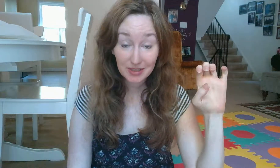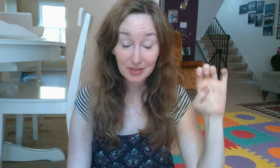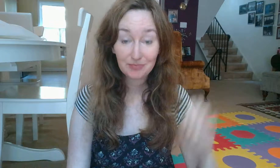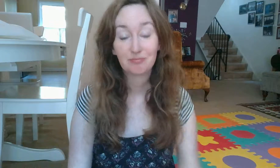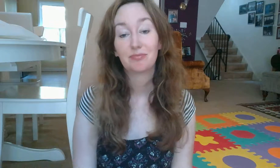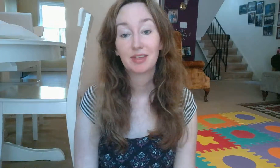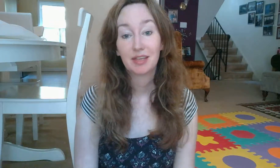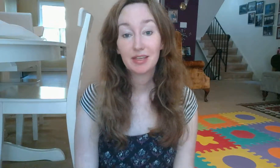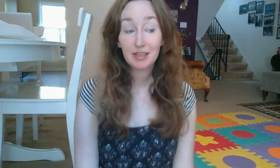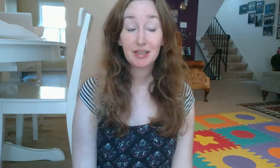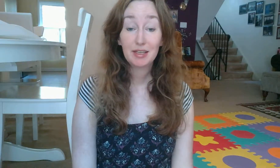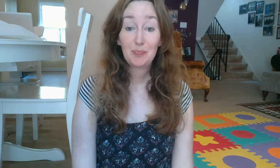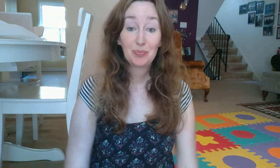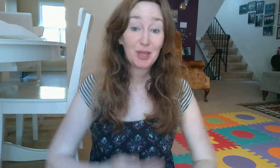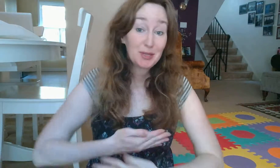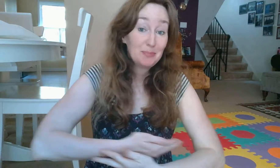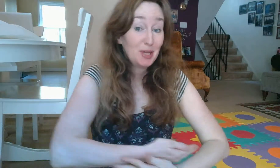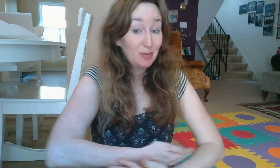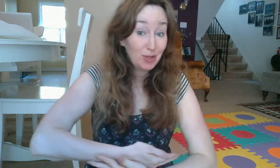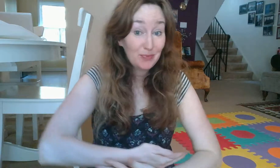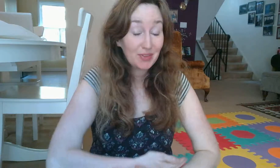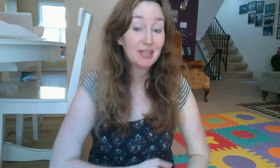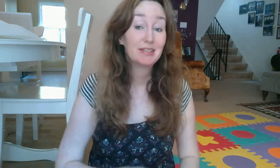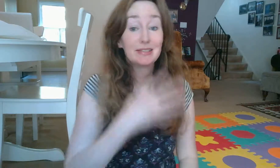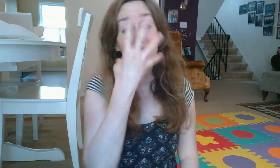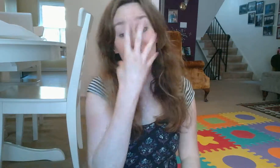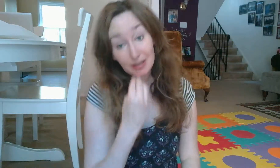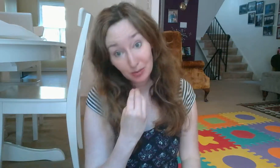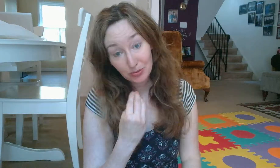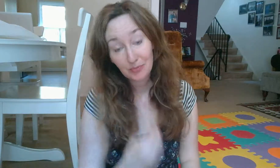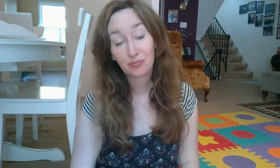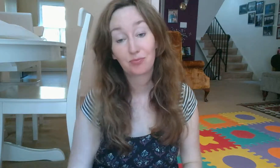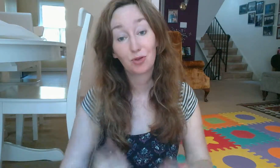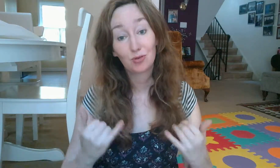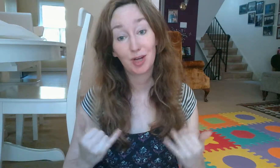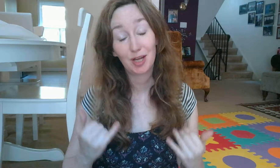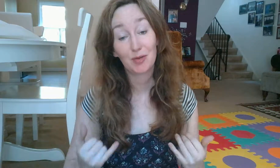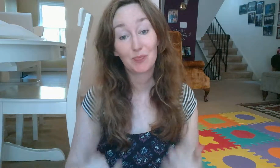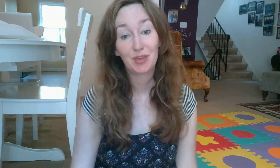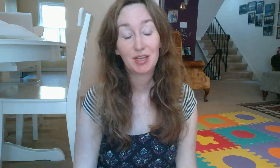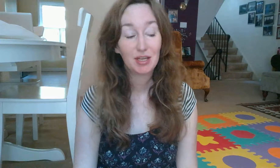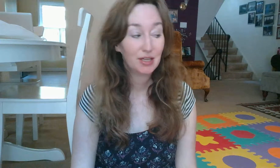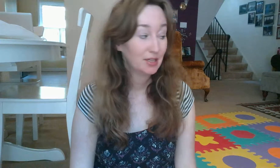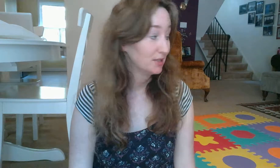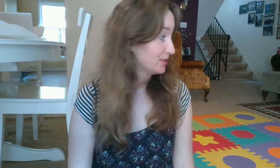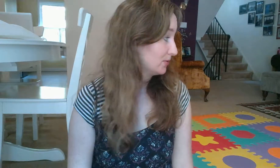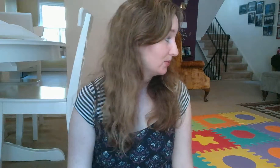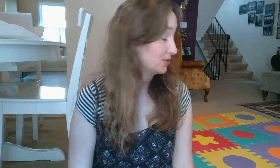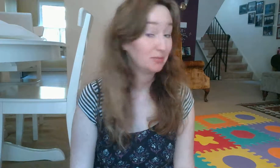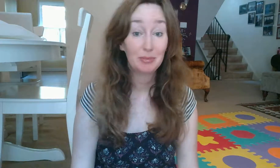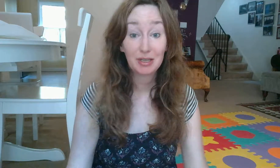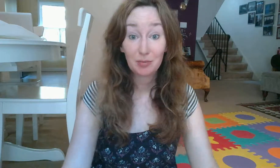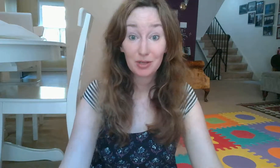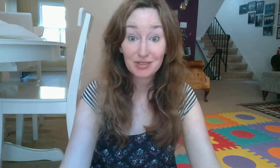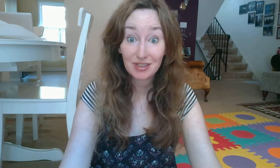Christy. The baby is asleep right now, so she might make an appearance